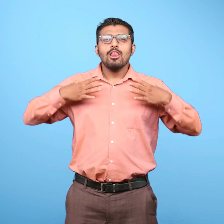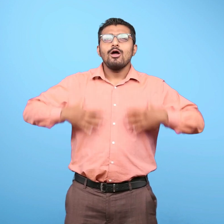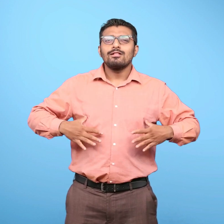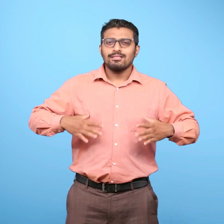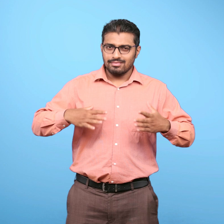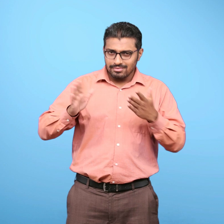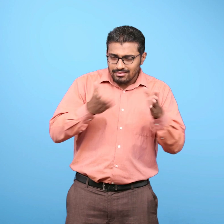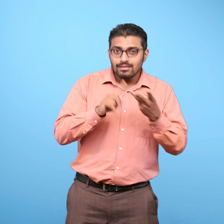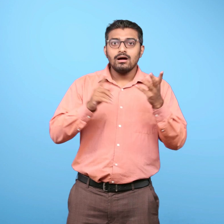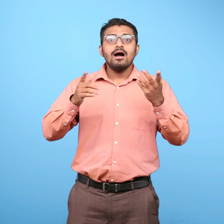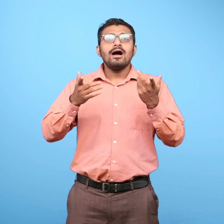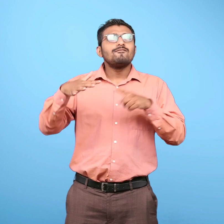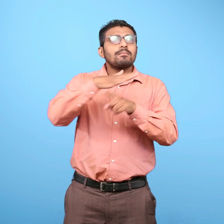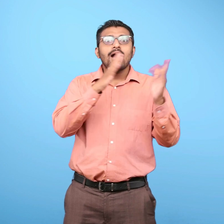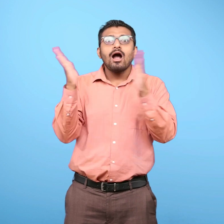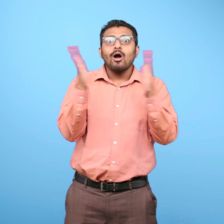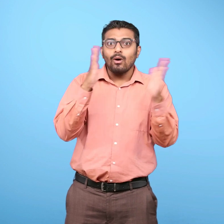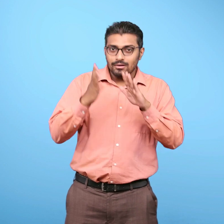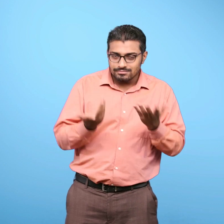clothing, nature and events around you.